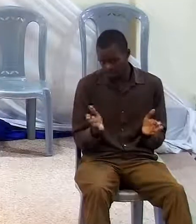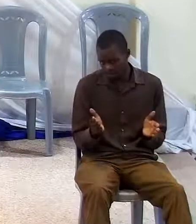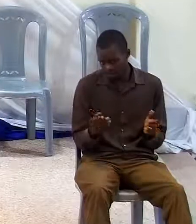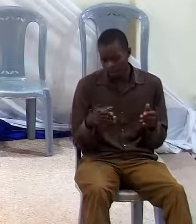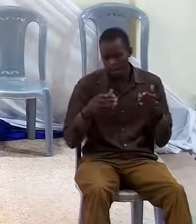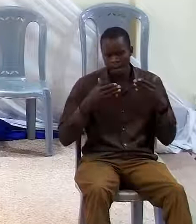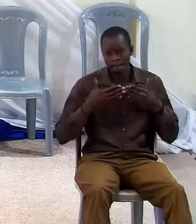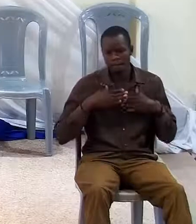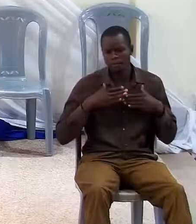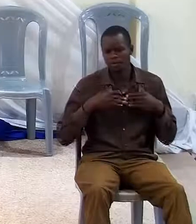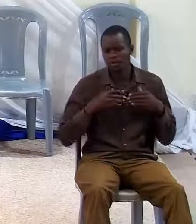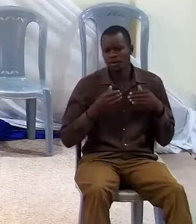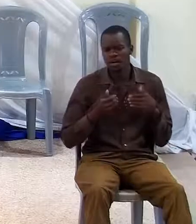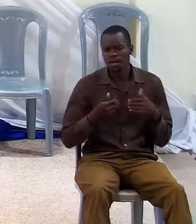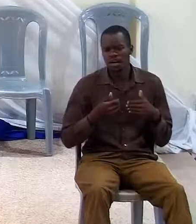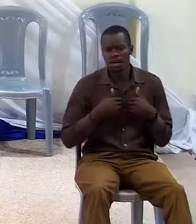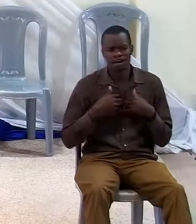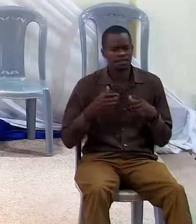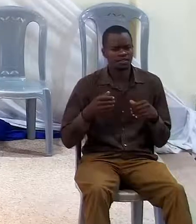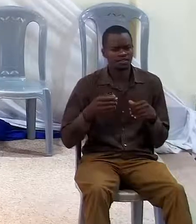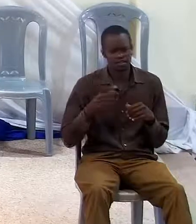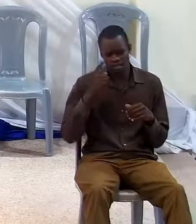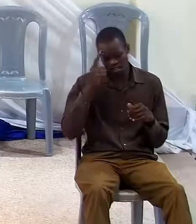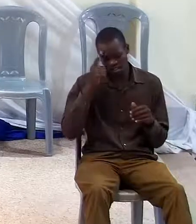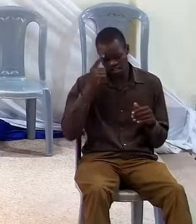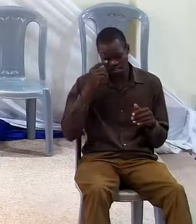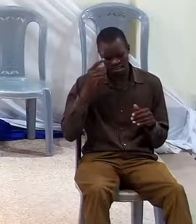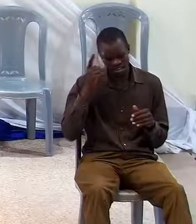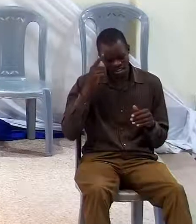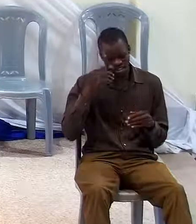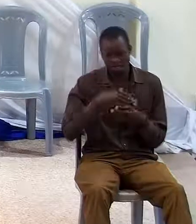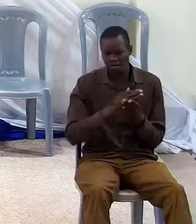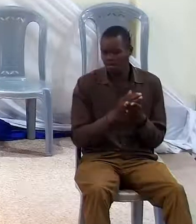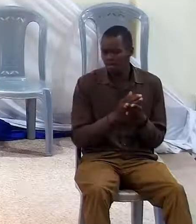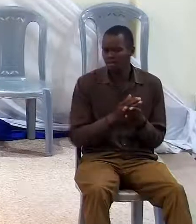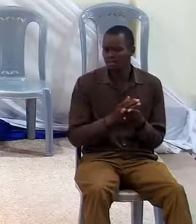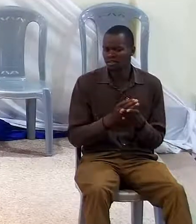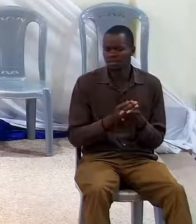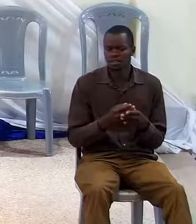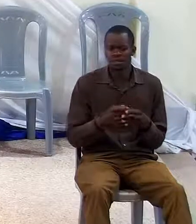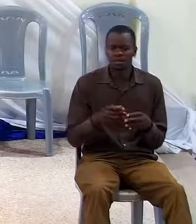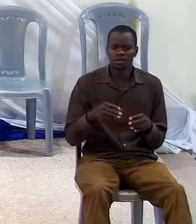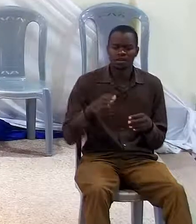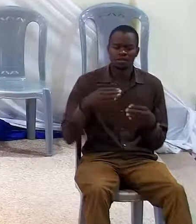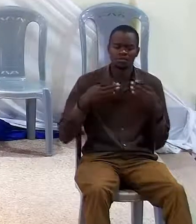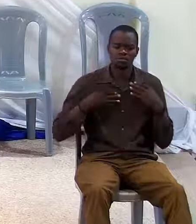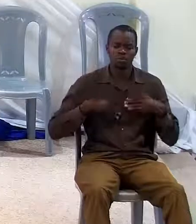weight. People talk of watching the diet because they want to have some